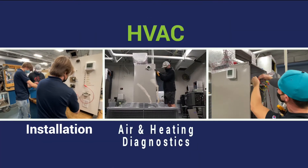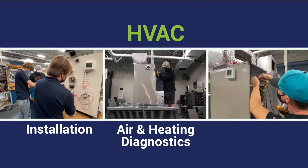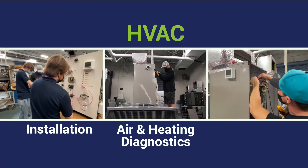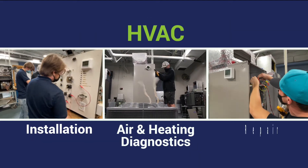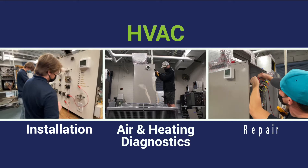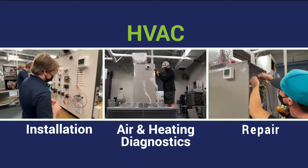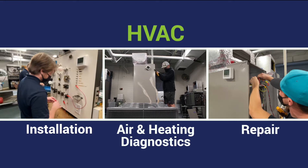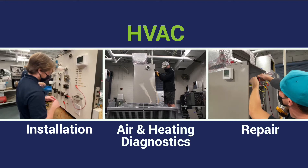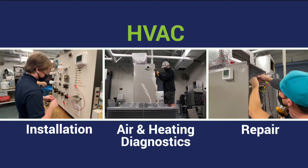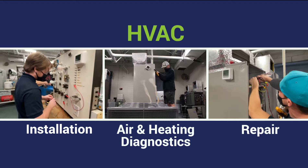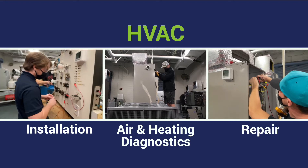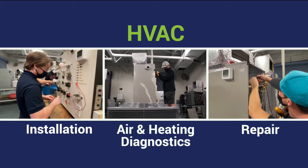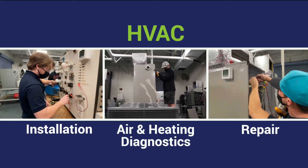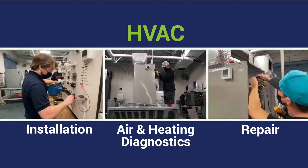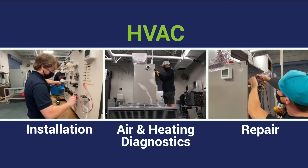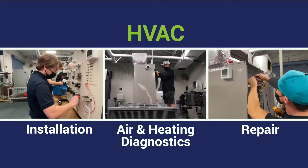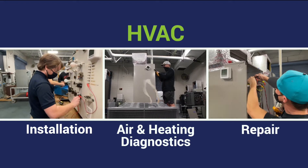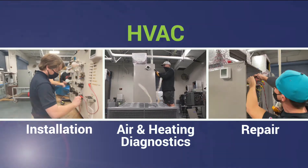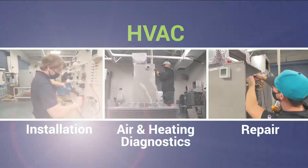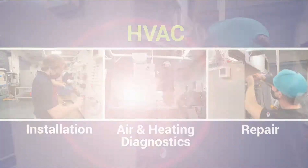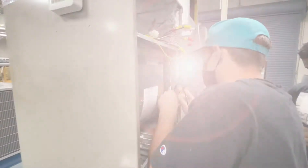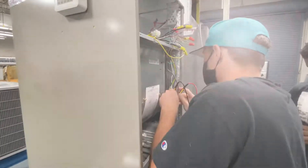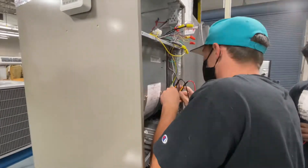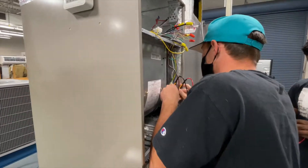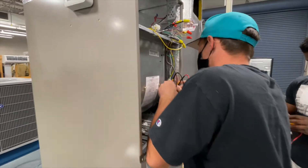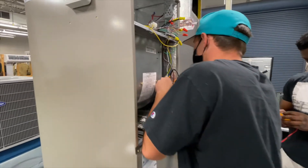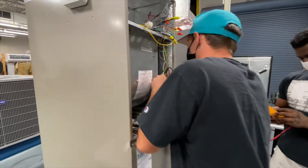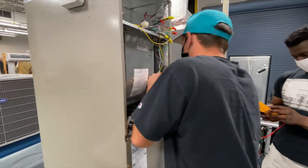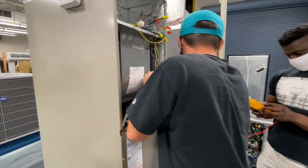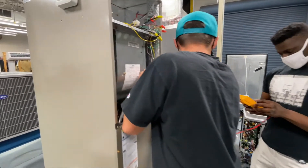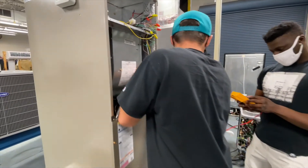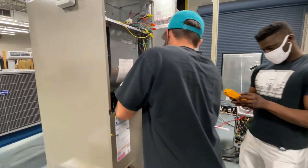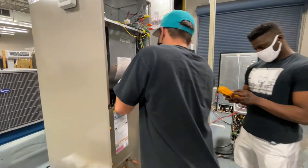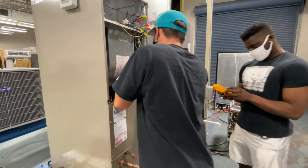HVAC, installation, air and heating diagnostics, and repair.